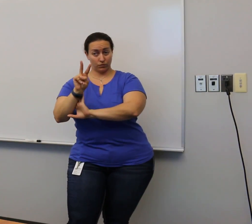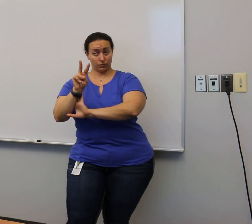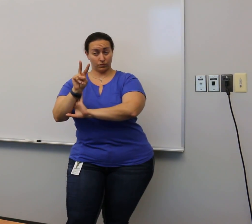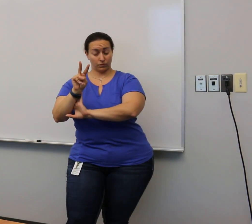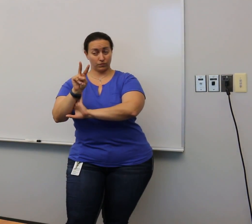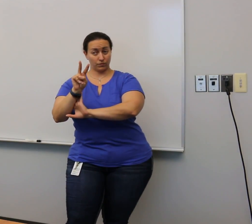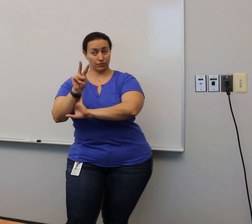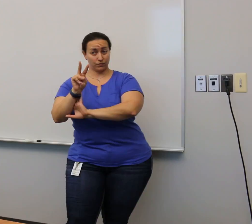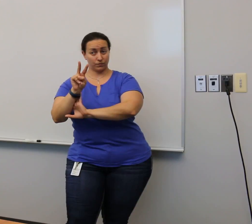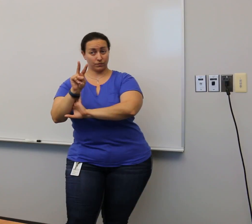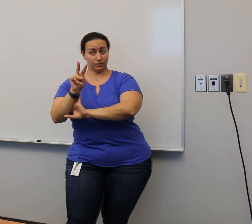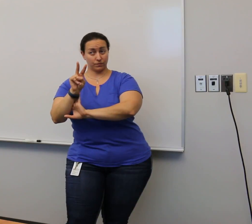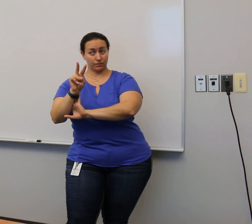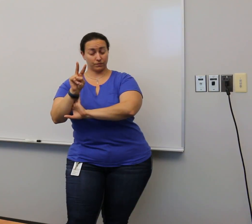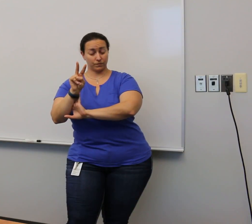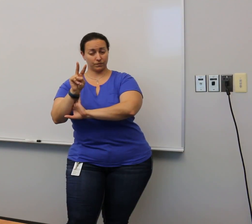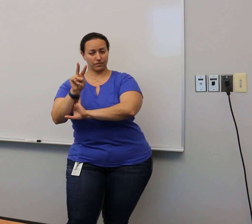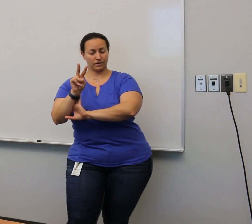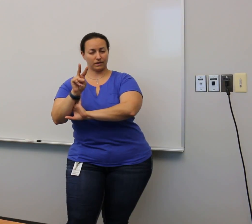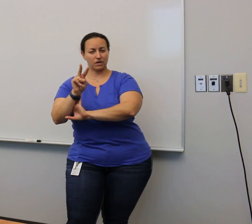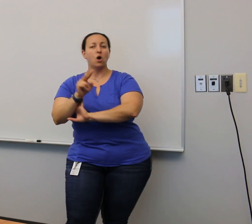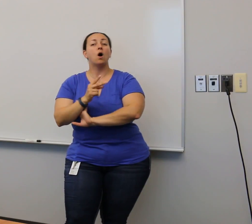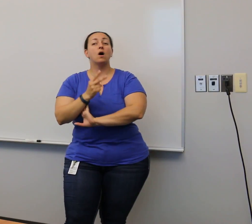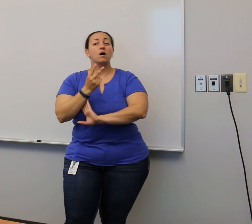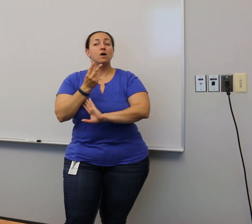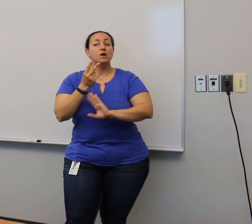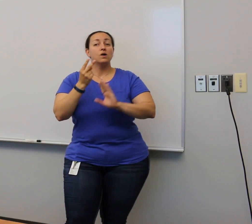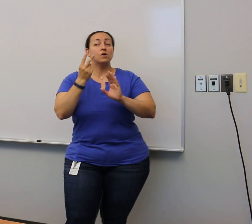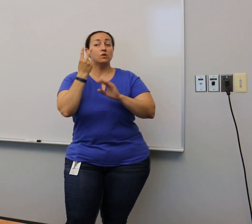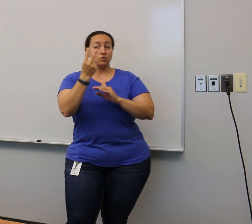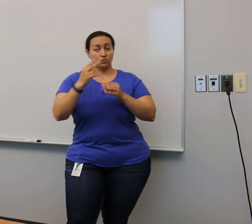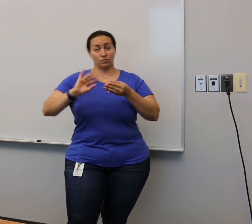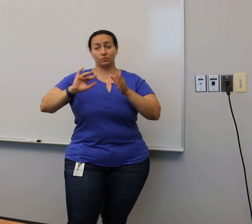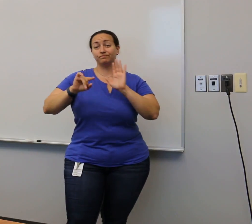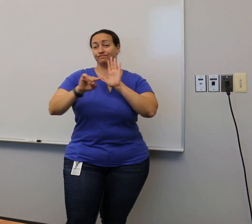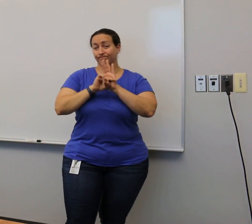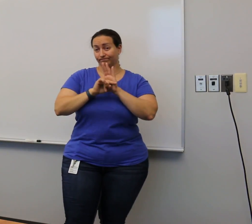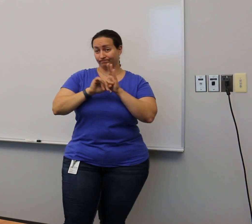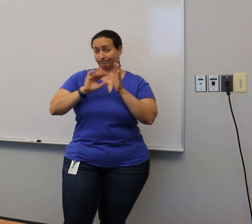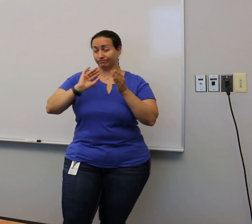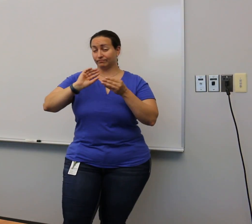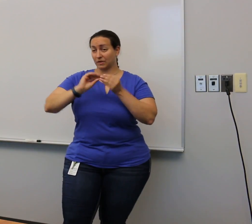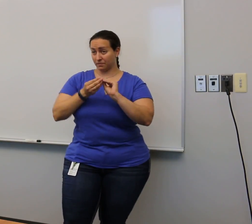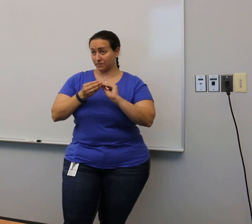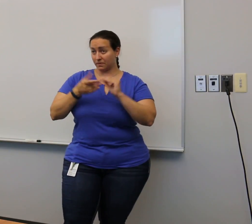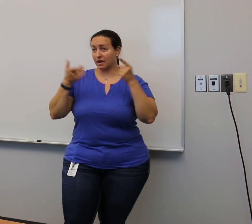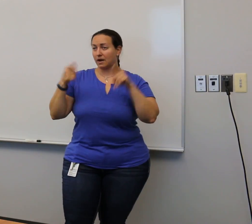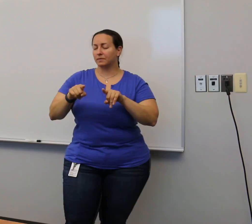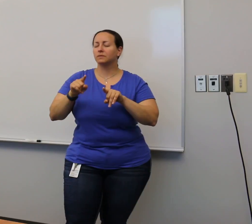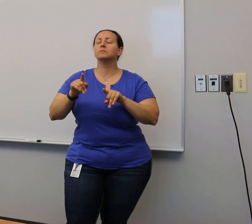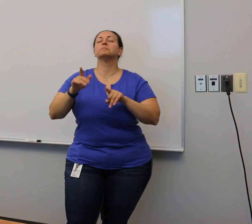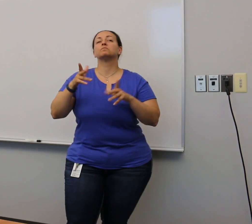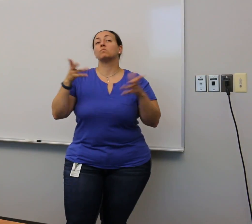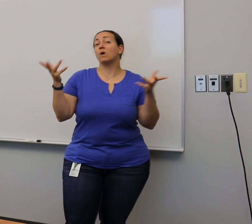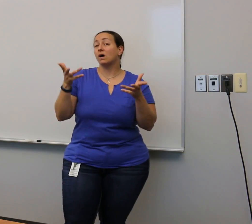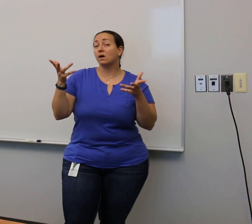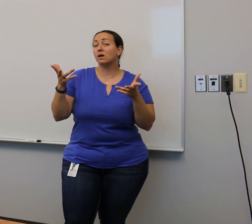Well, I have two negative numbers now being multiplied, so my rules tell me my overall answer would be positive. 8 times